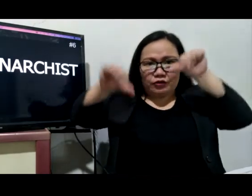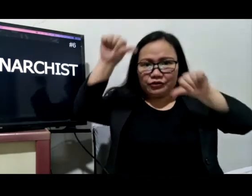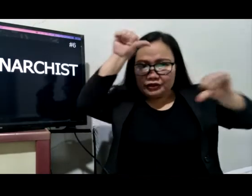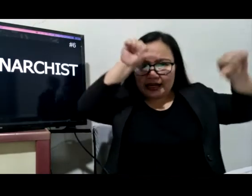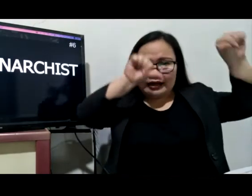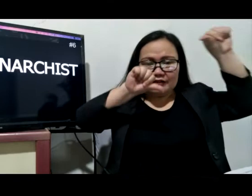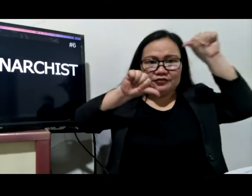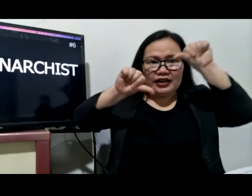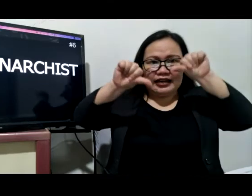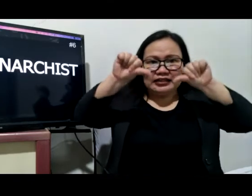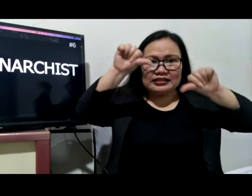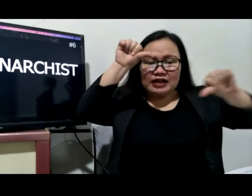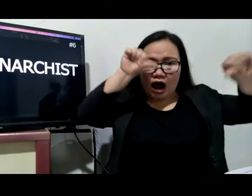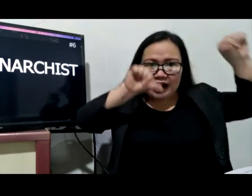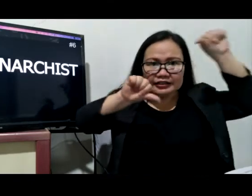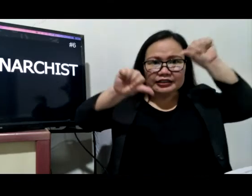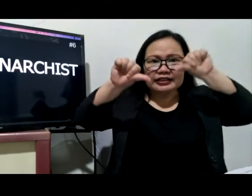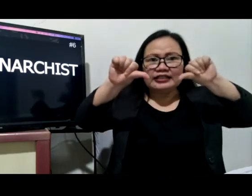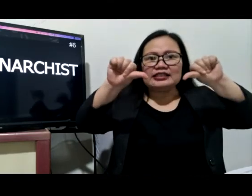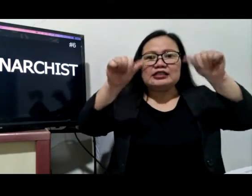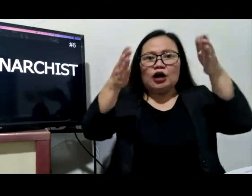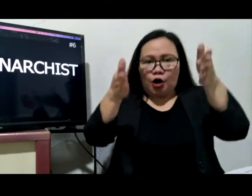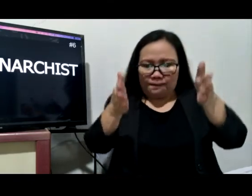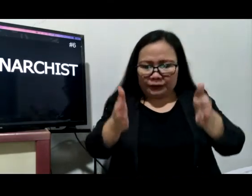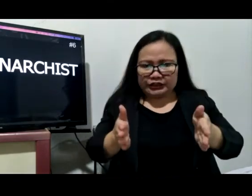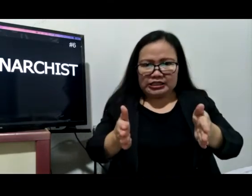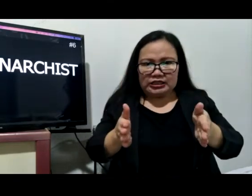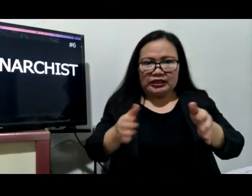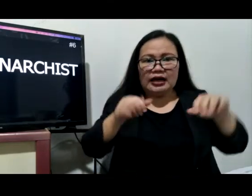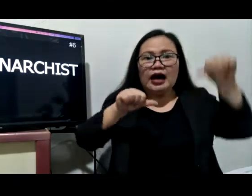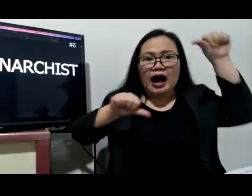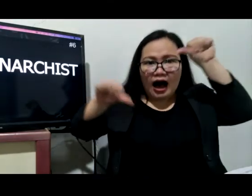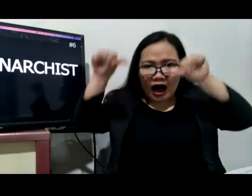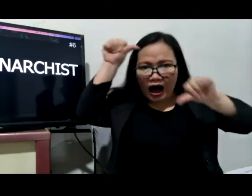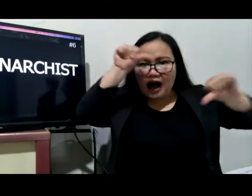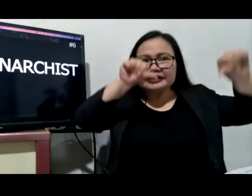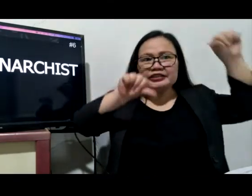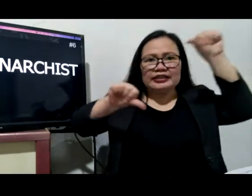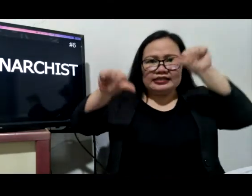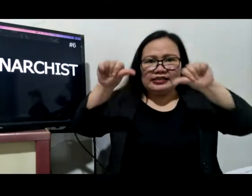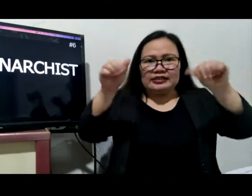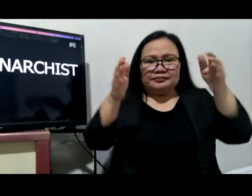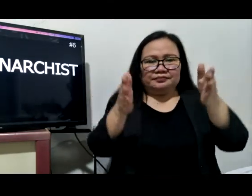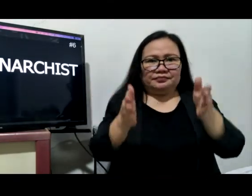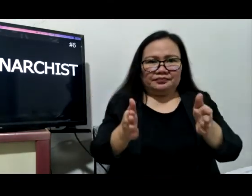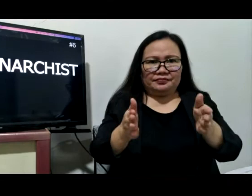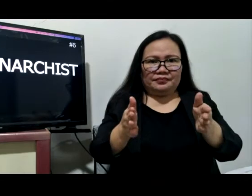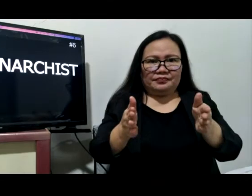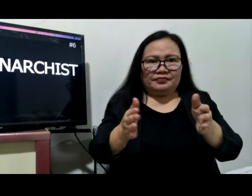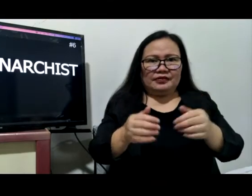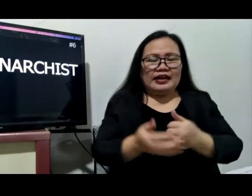your face, anarchist, person. Anarchist.